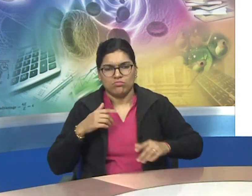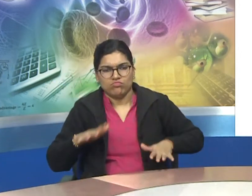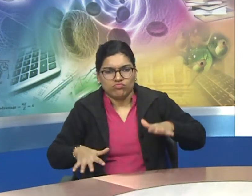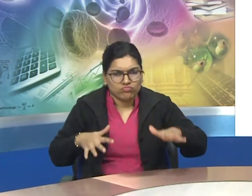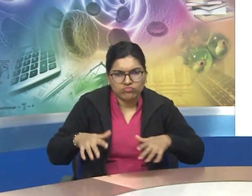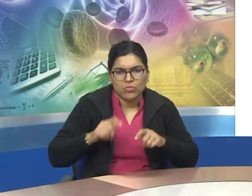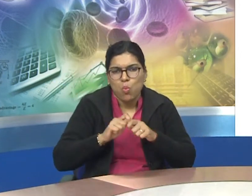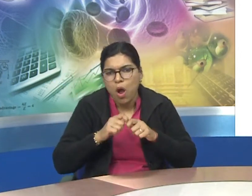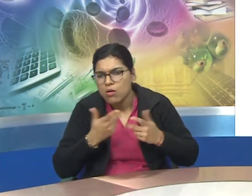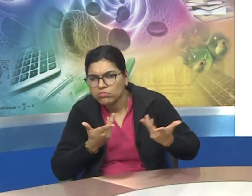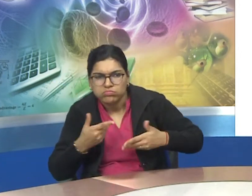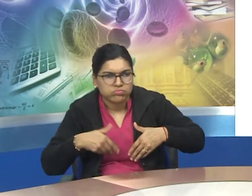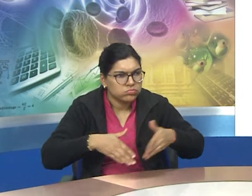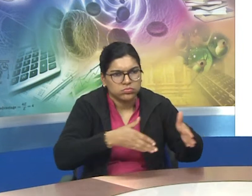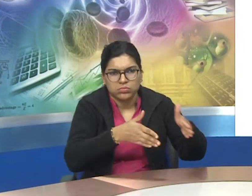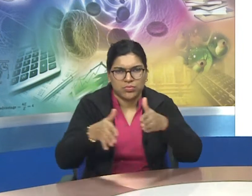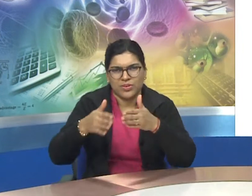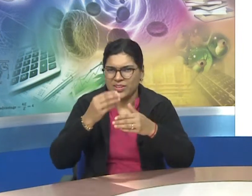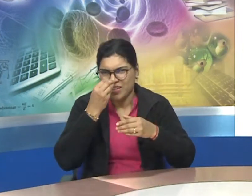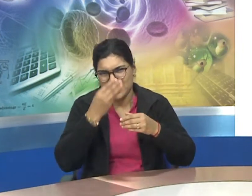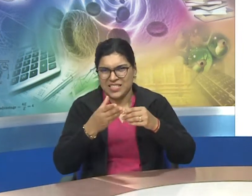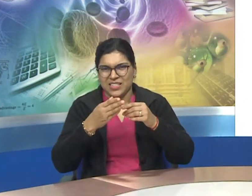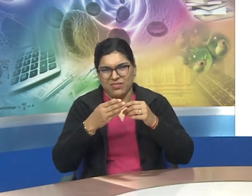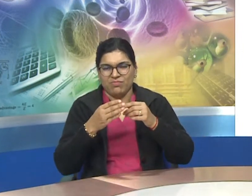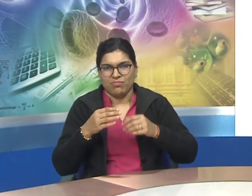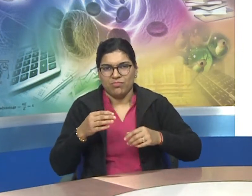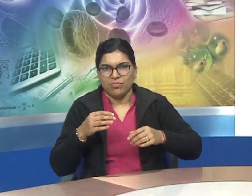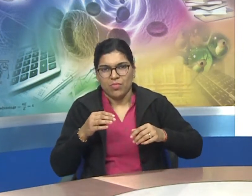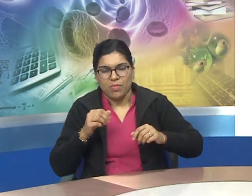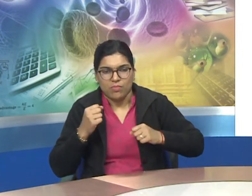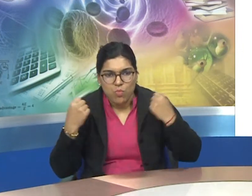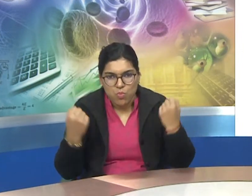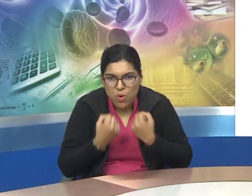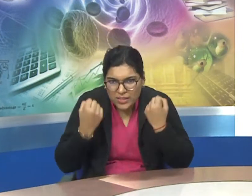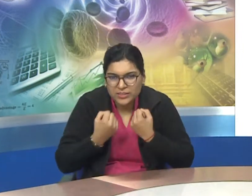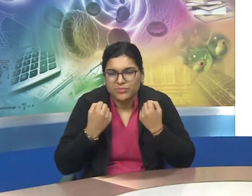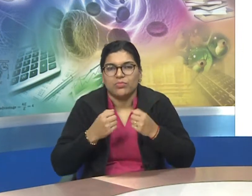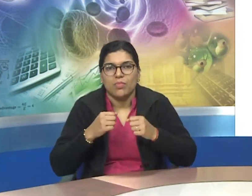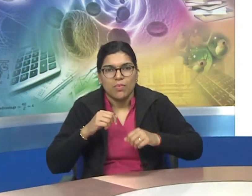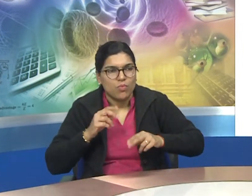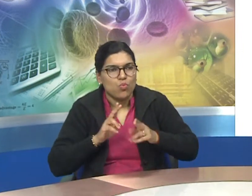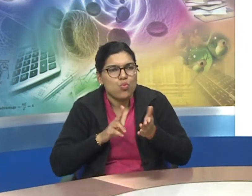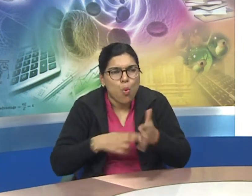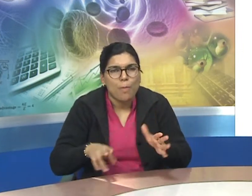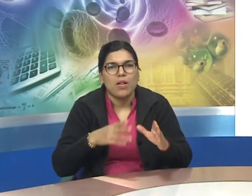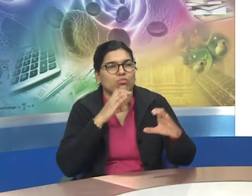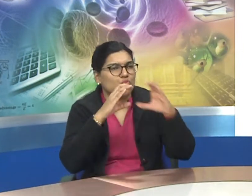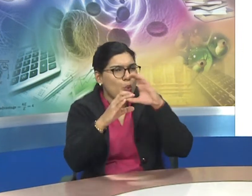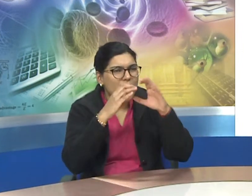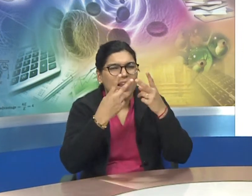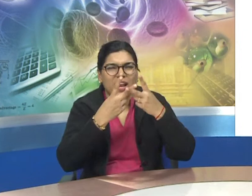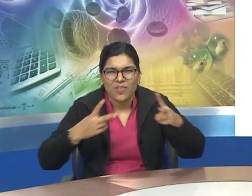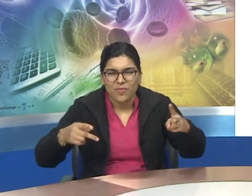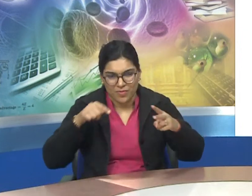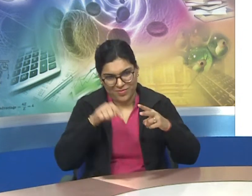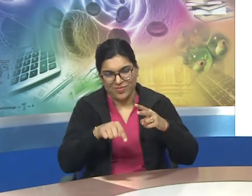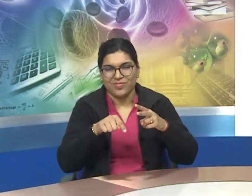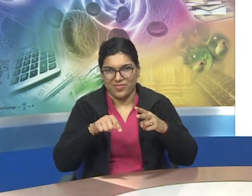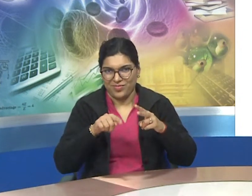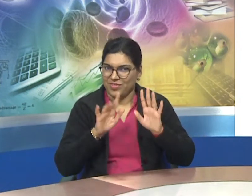Active voice generally we use in our conversation quite many times. Whenever we talk